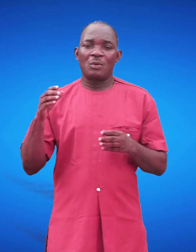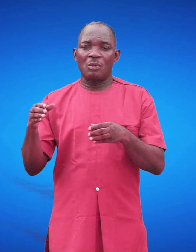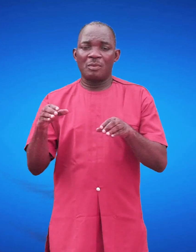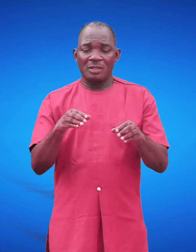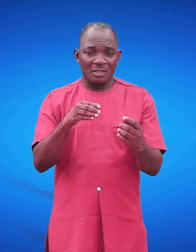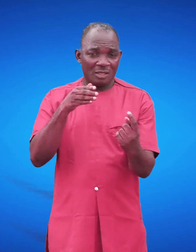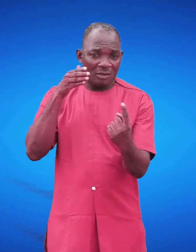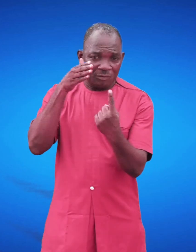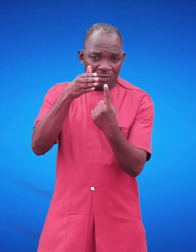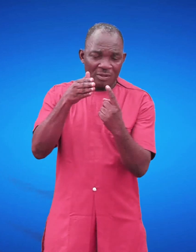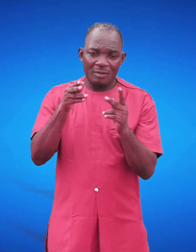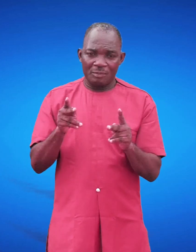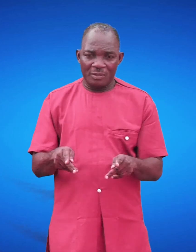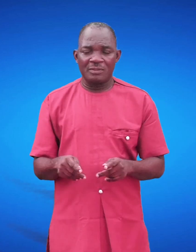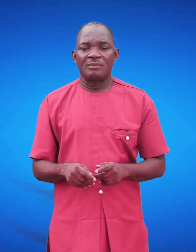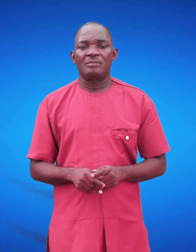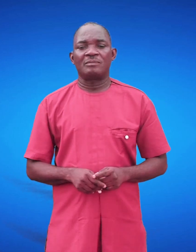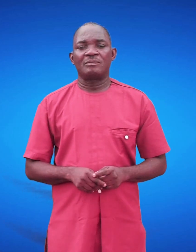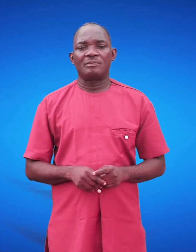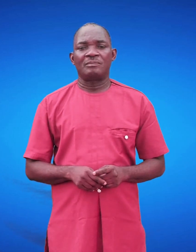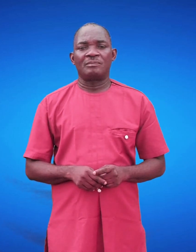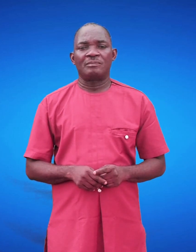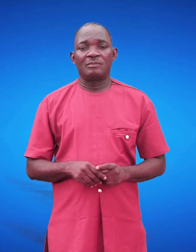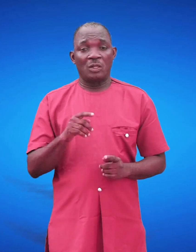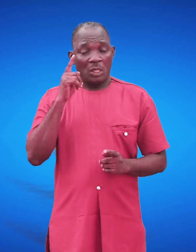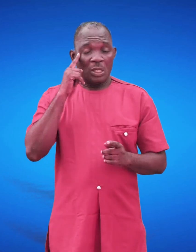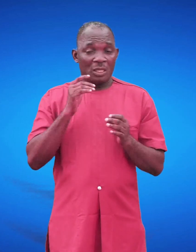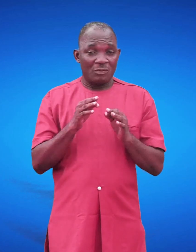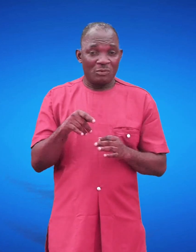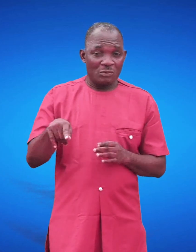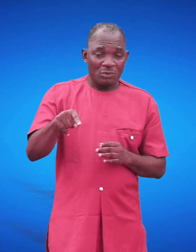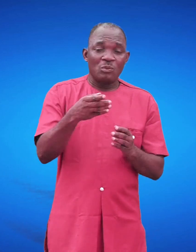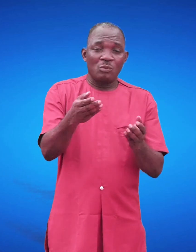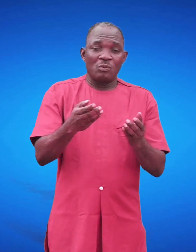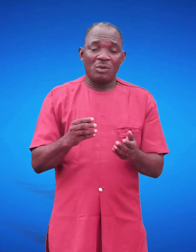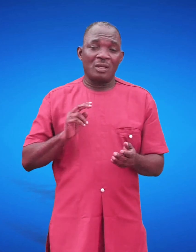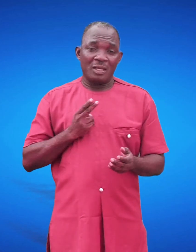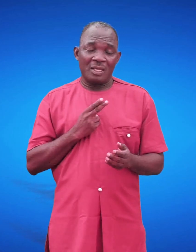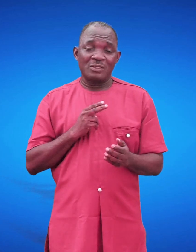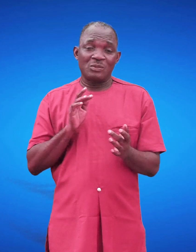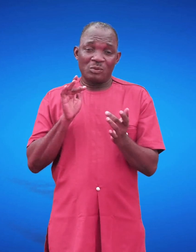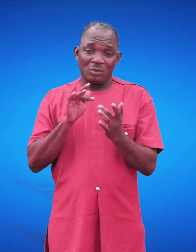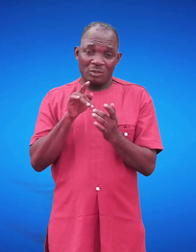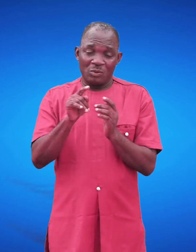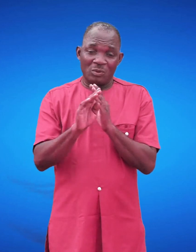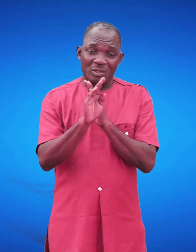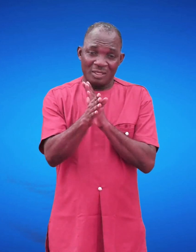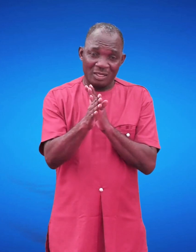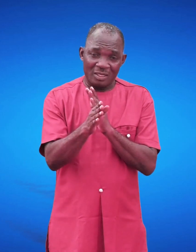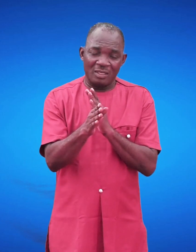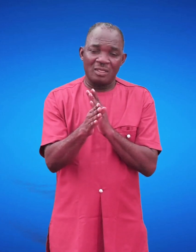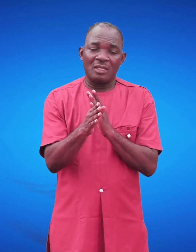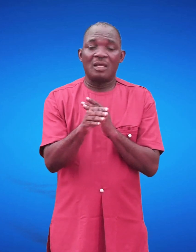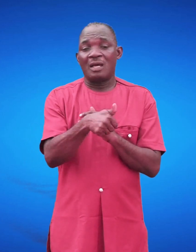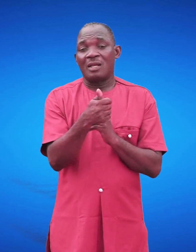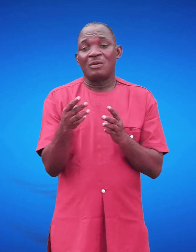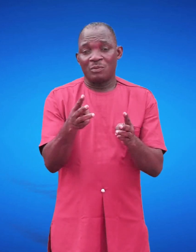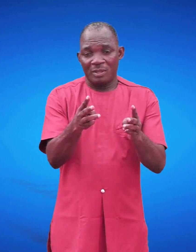focal persons. If you want us to contact you in a different way,